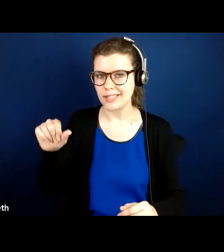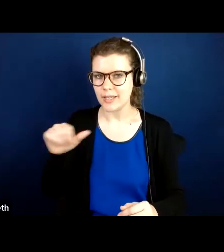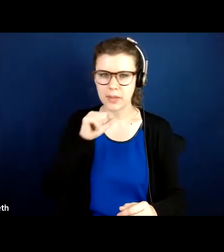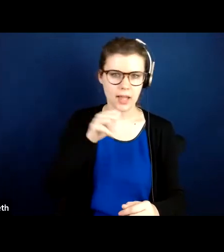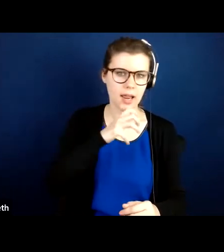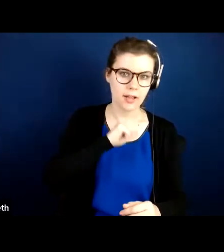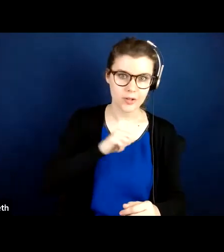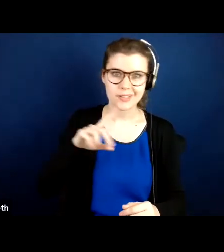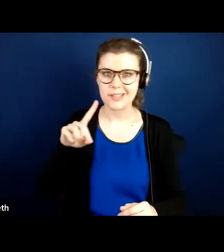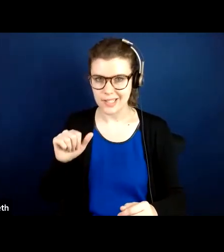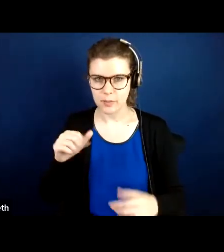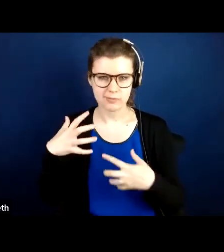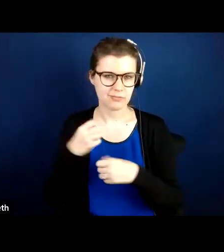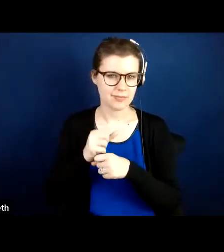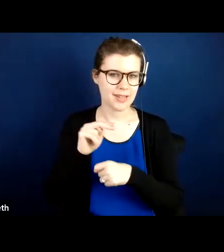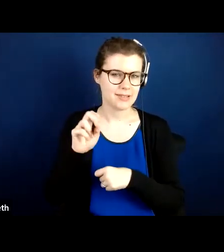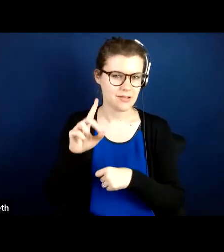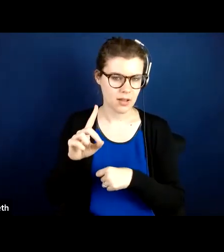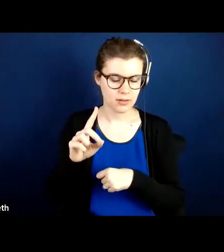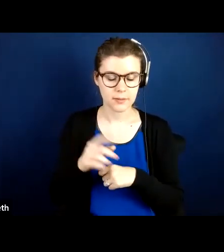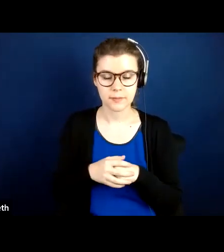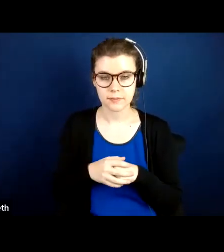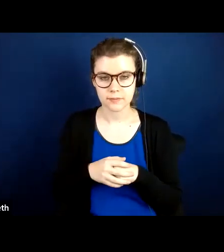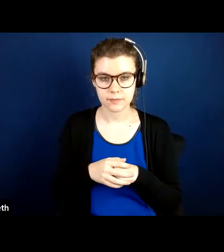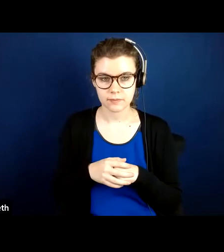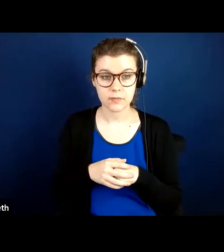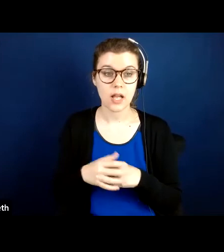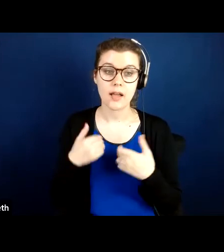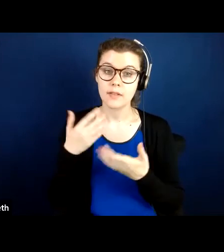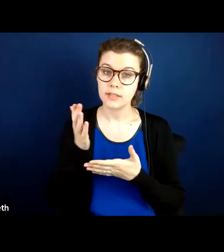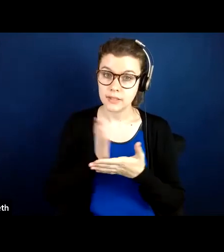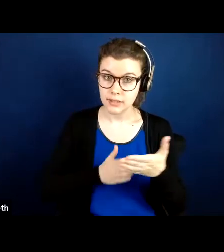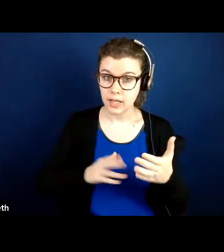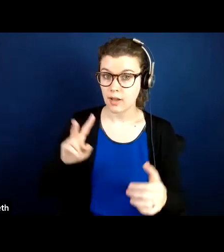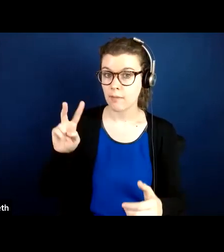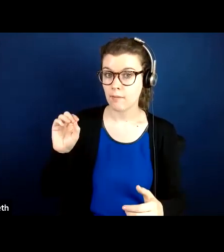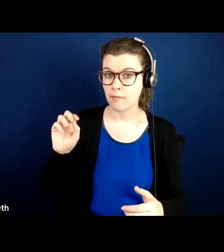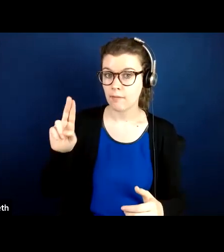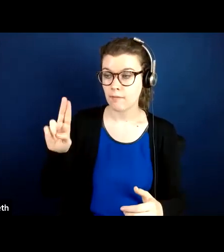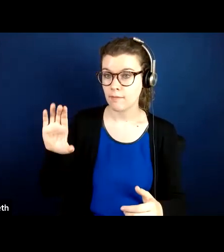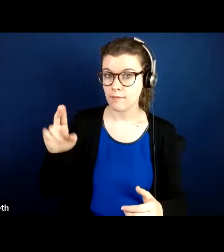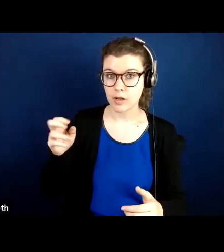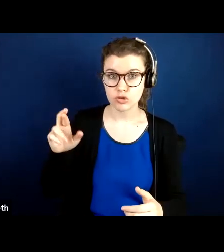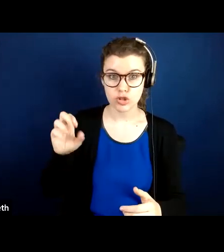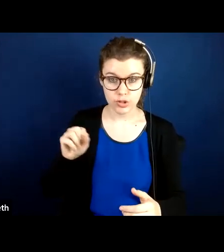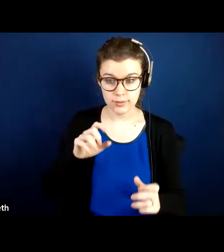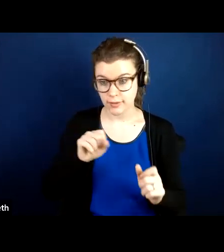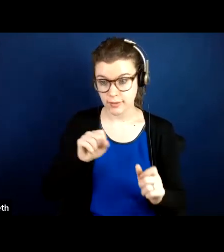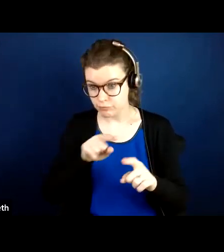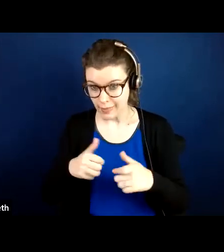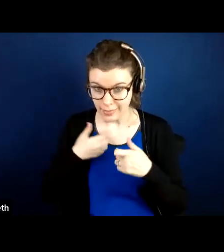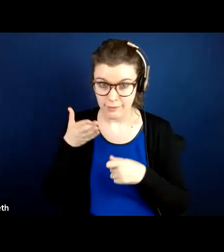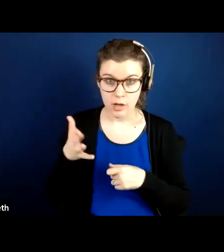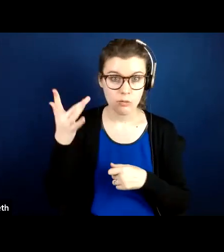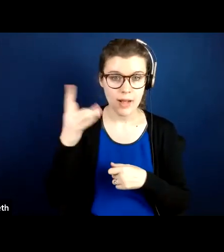And then project-based vouchers. And basically a project-based voucher